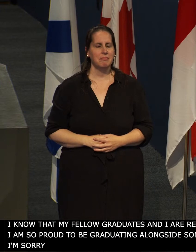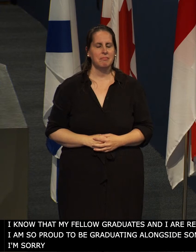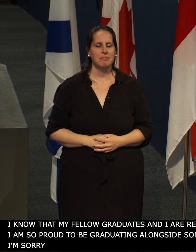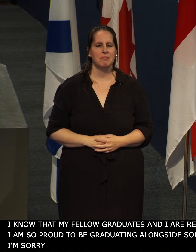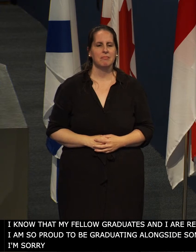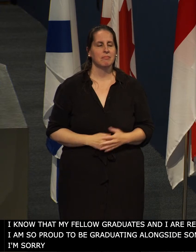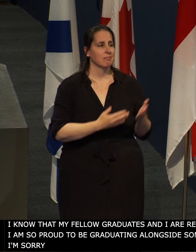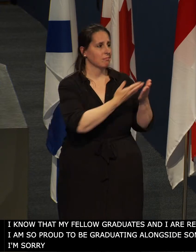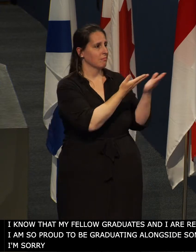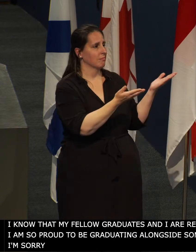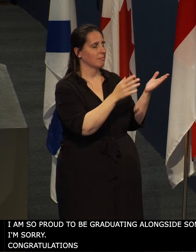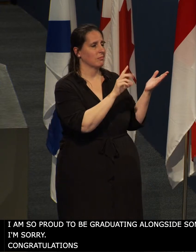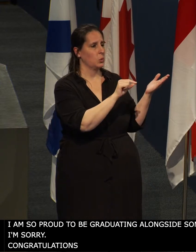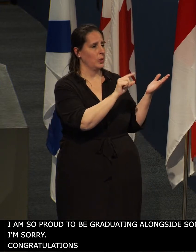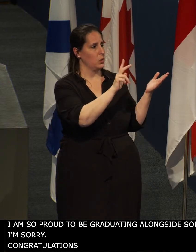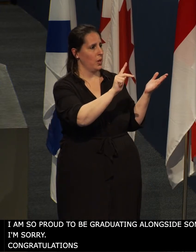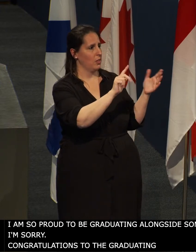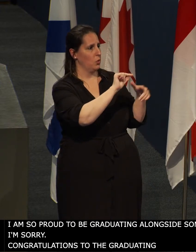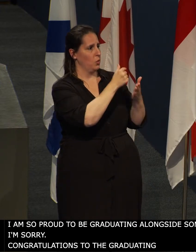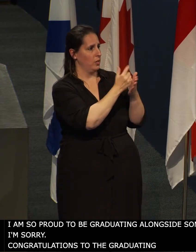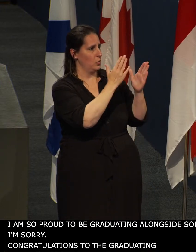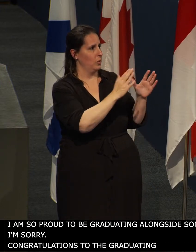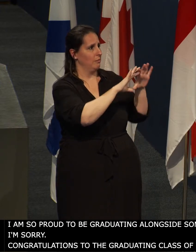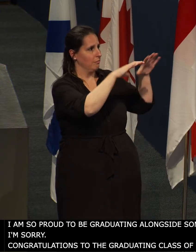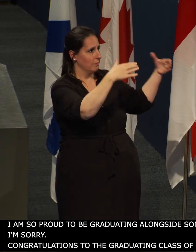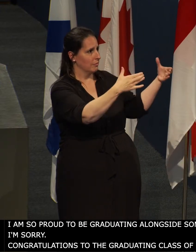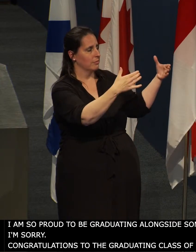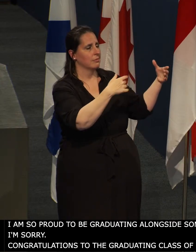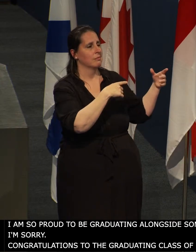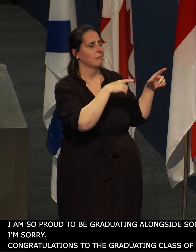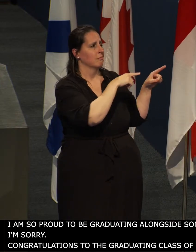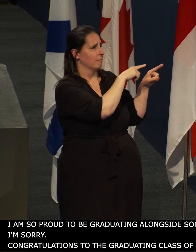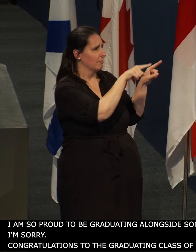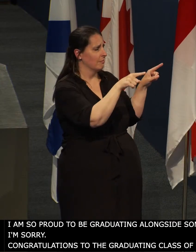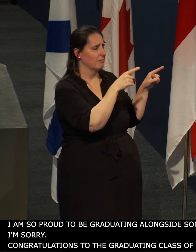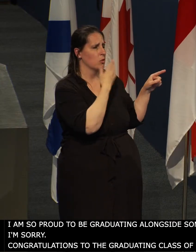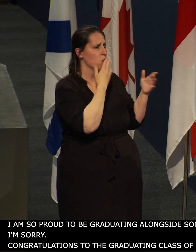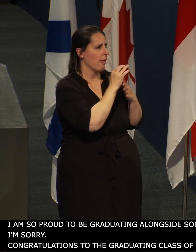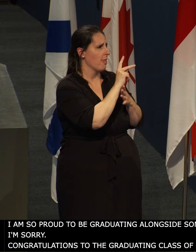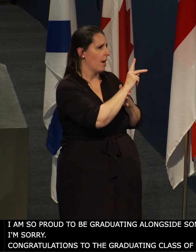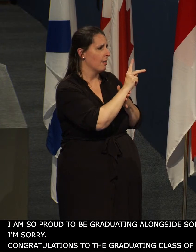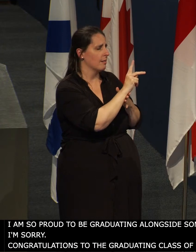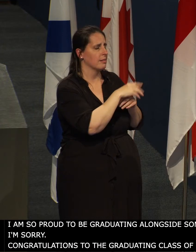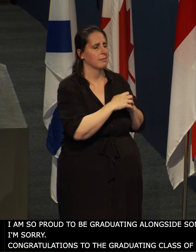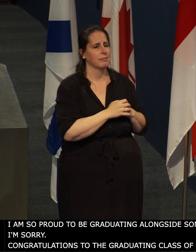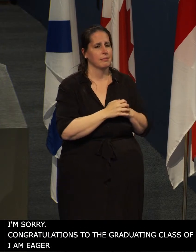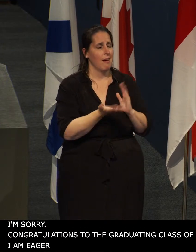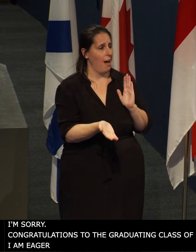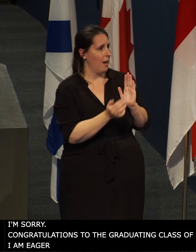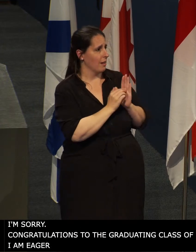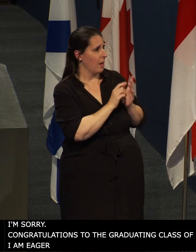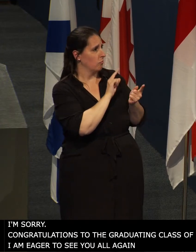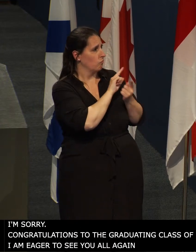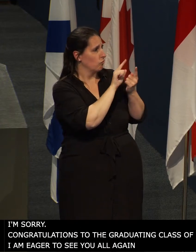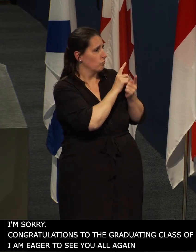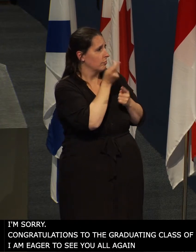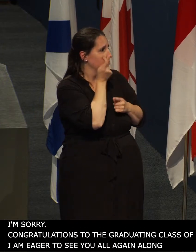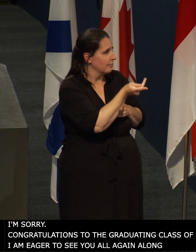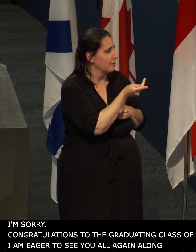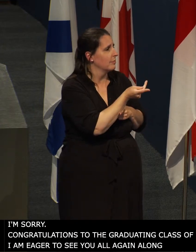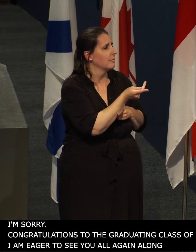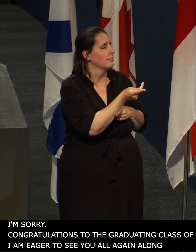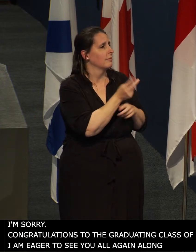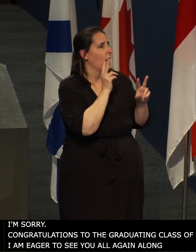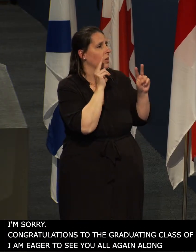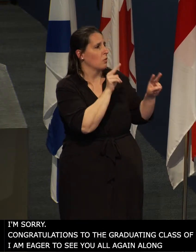Congratulations to the graduating class of 2023. I wish each of you the best of luck. I'm eager to see you all again along the apprenticeship journey, and I look